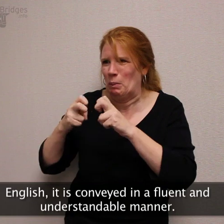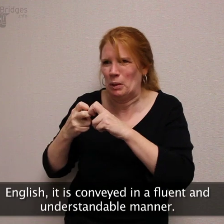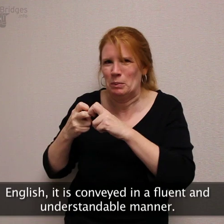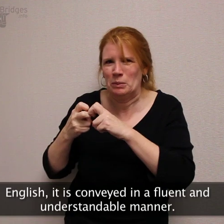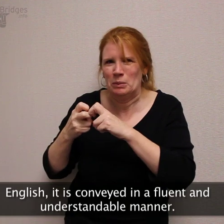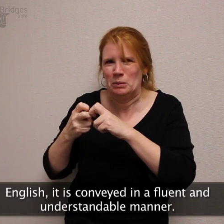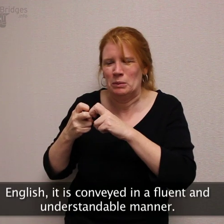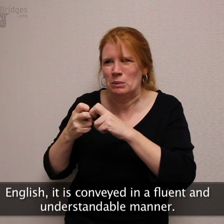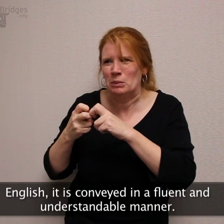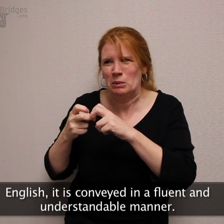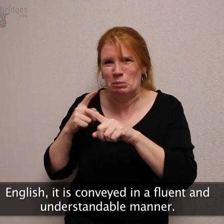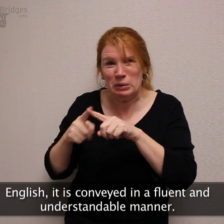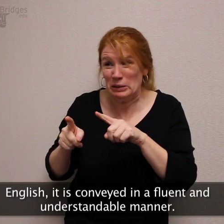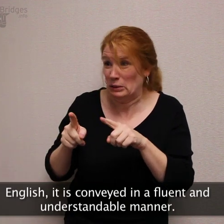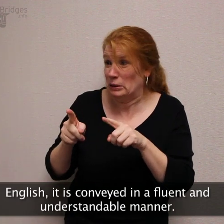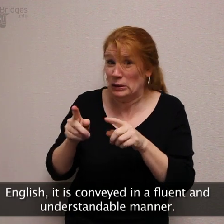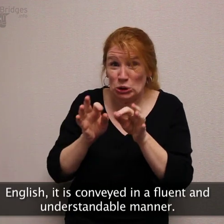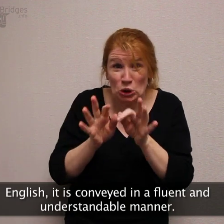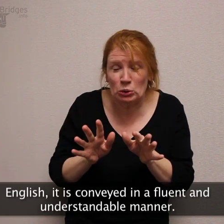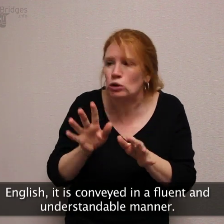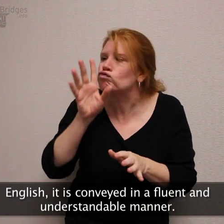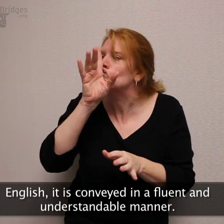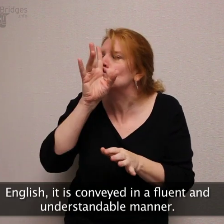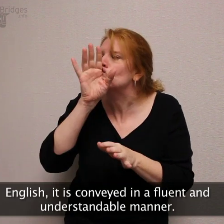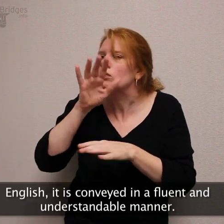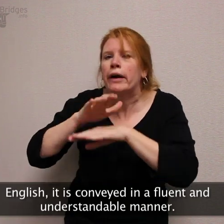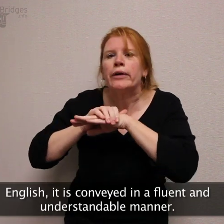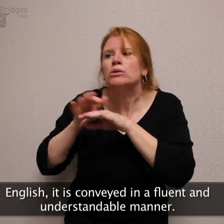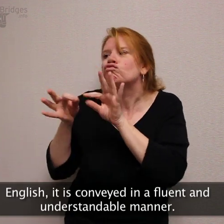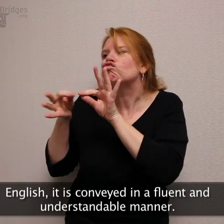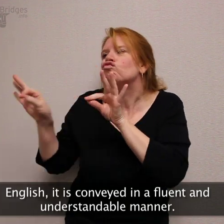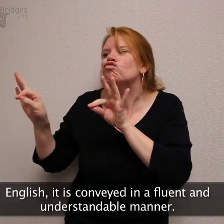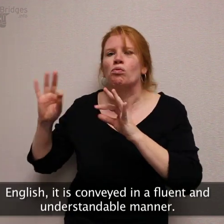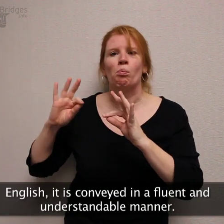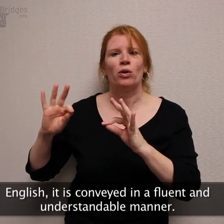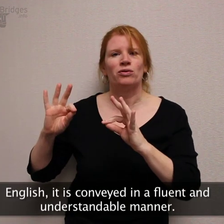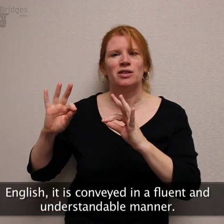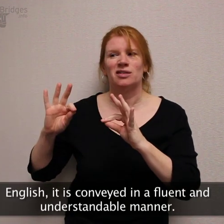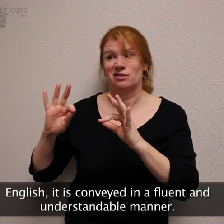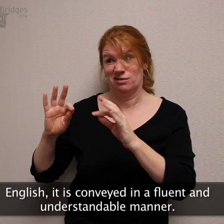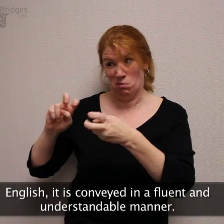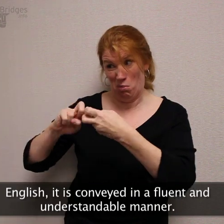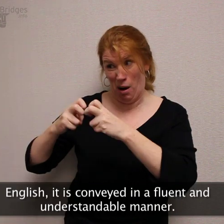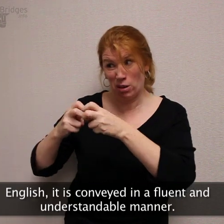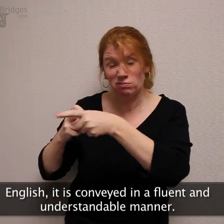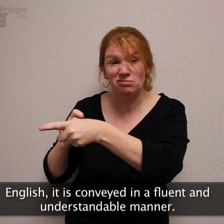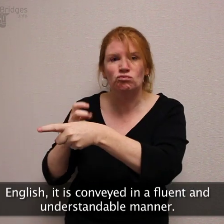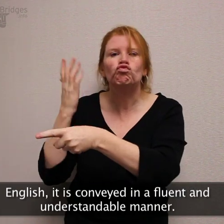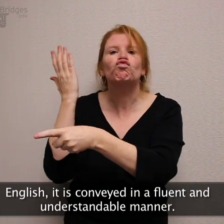interpreters in clinical service settings, there's an additional concern. That is,